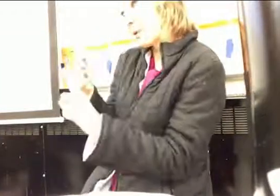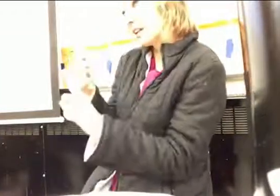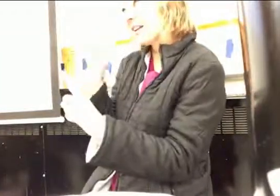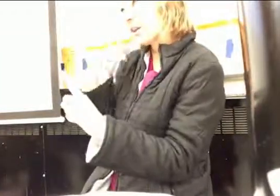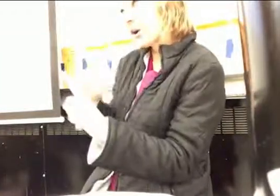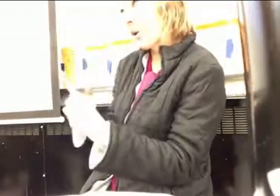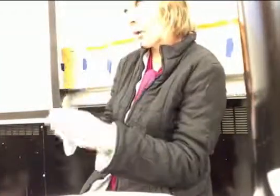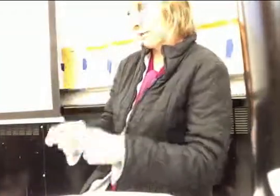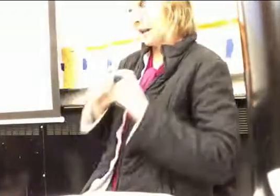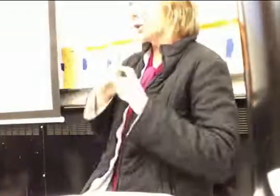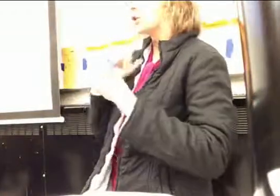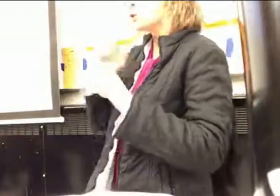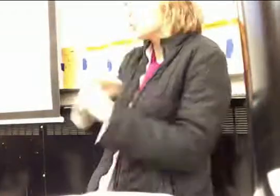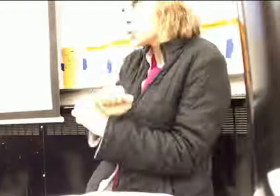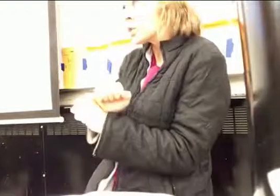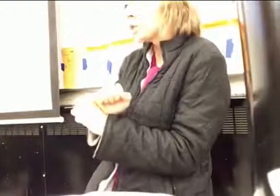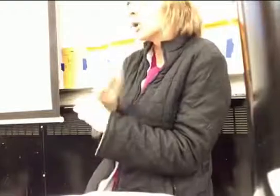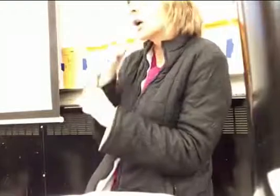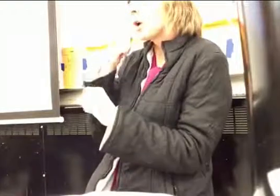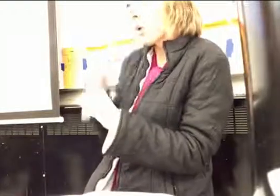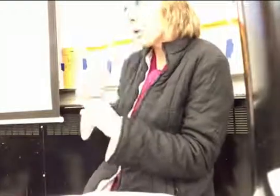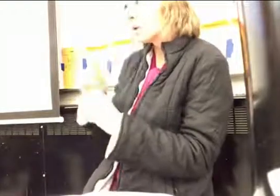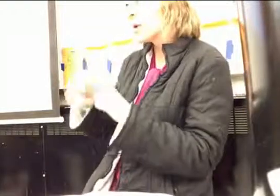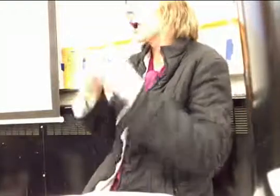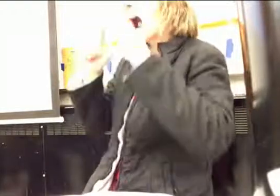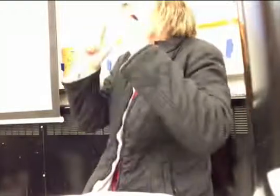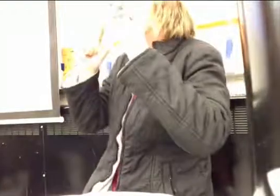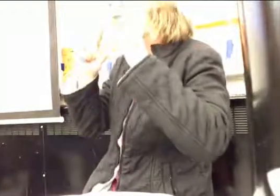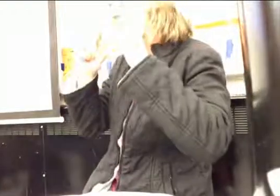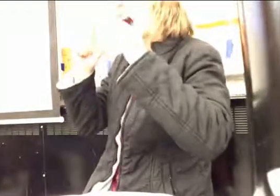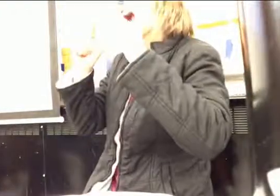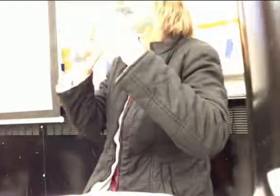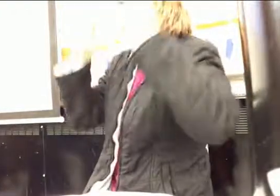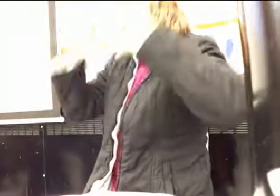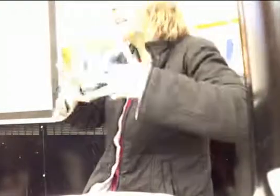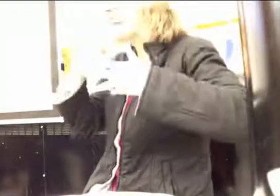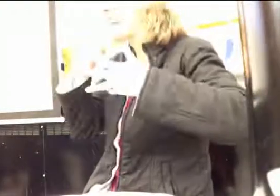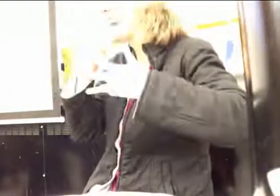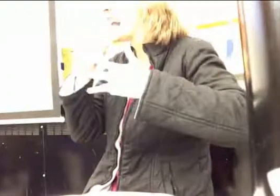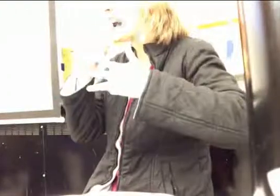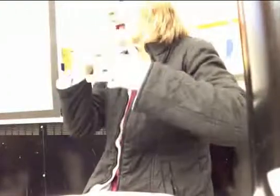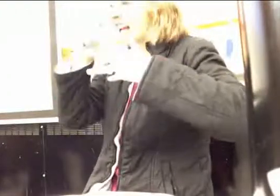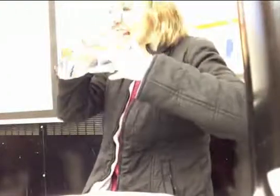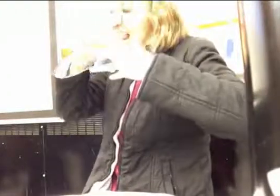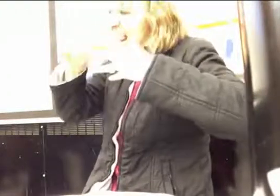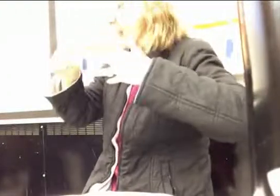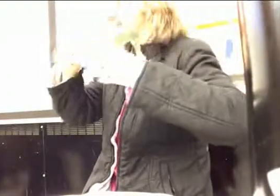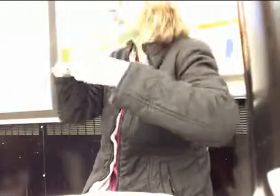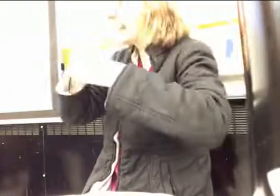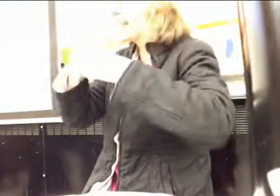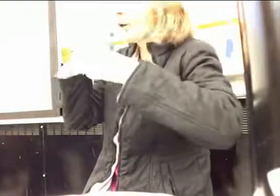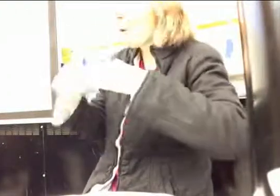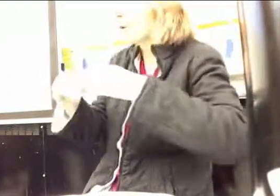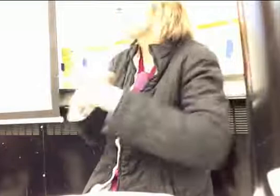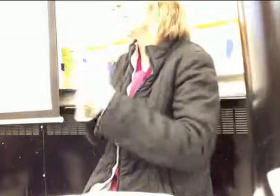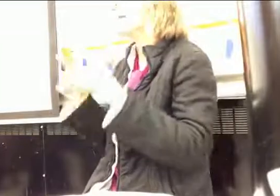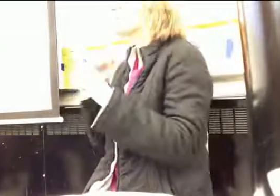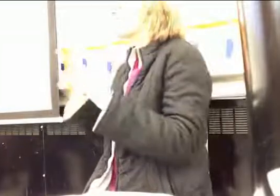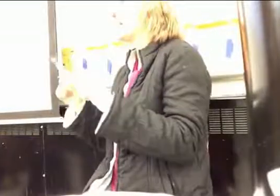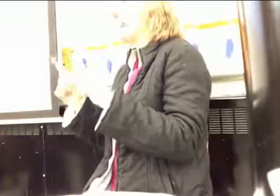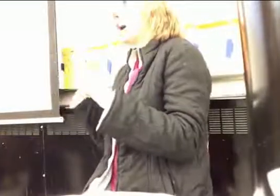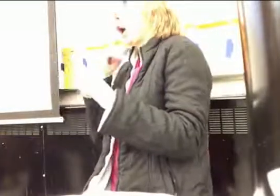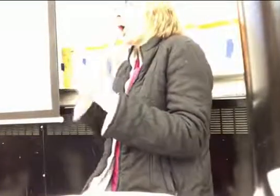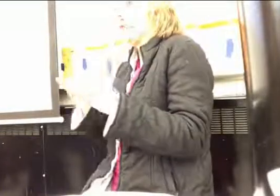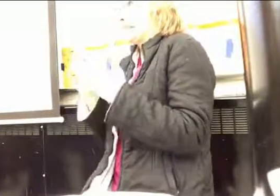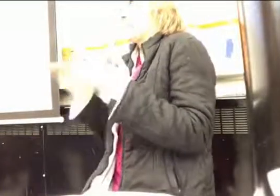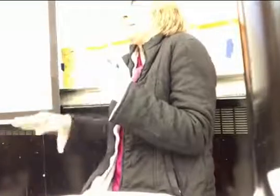gold medals were true gold, and when you bite into it, you could actually leave teeth marks in the gold. Now, the reality is, though, gold is really